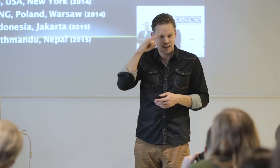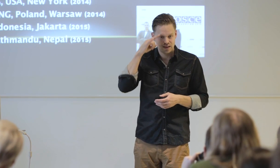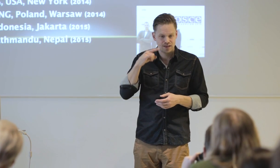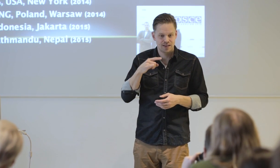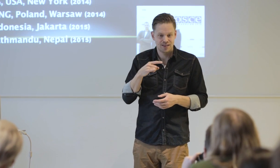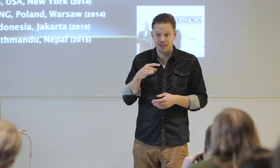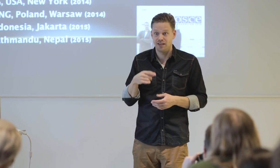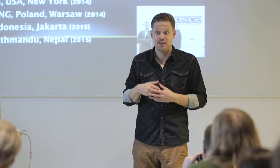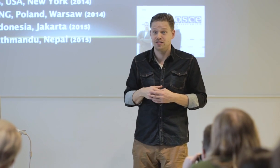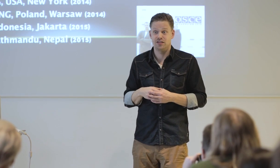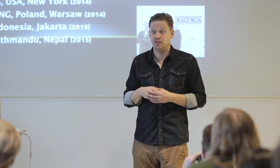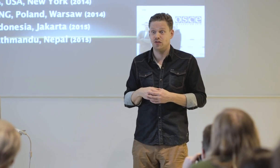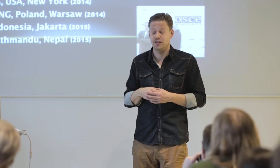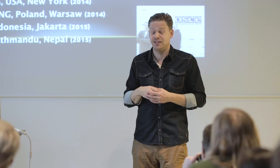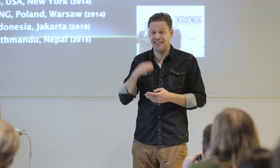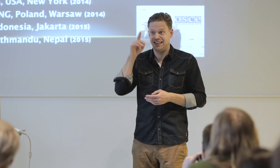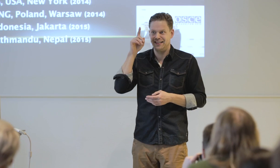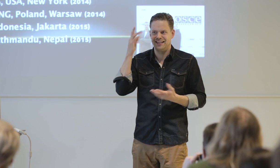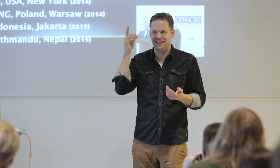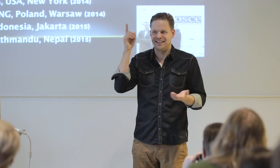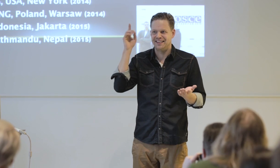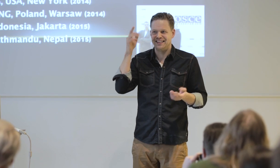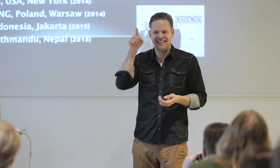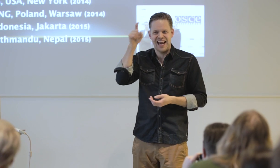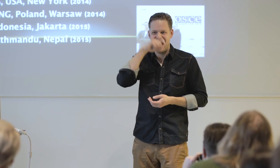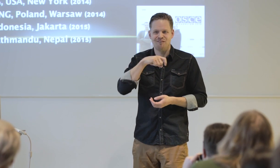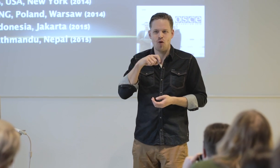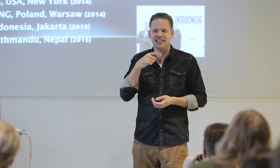in Kazakhstan, it was crazy. You know,